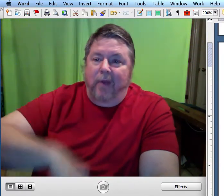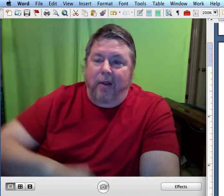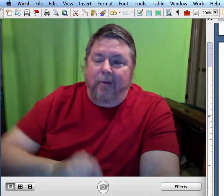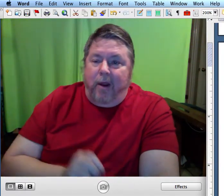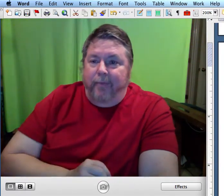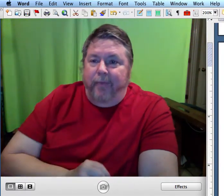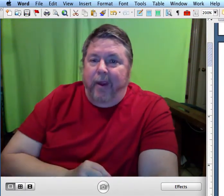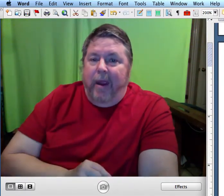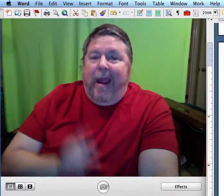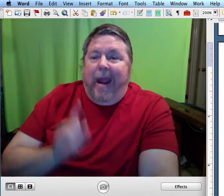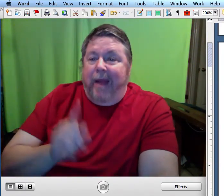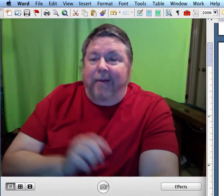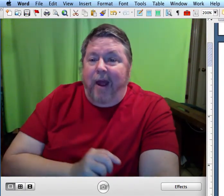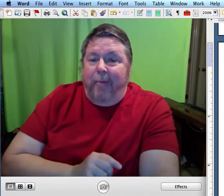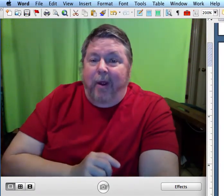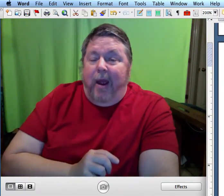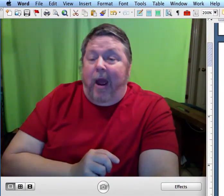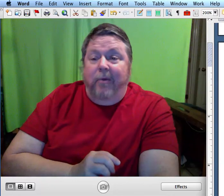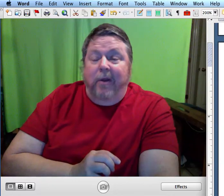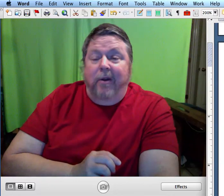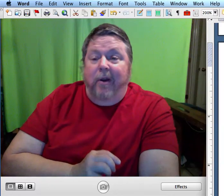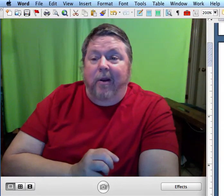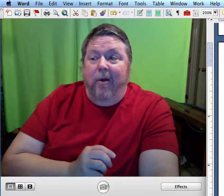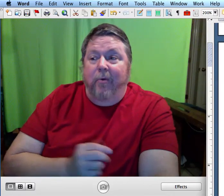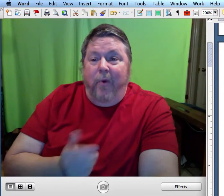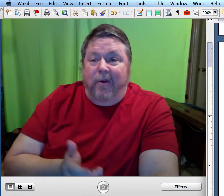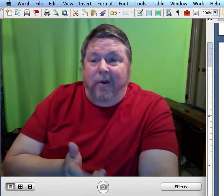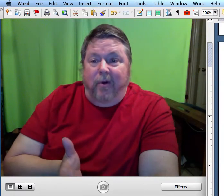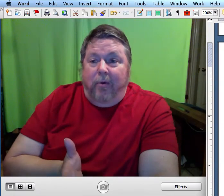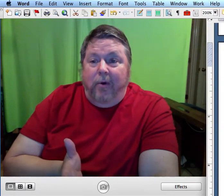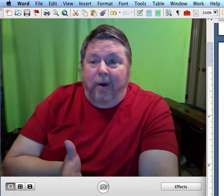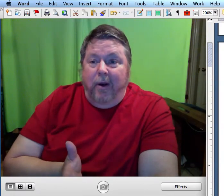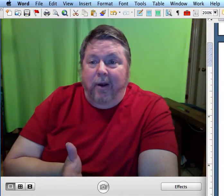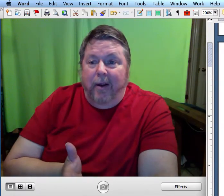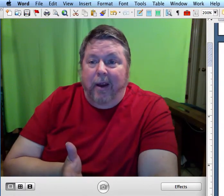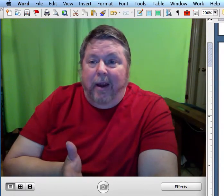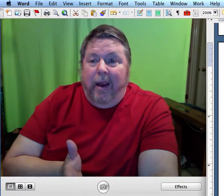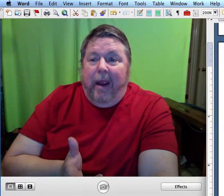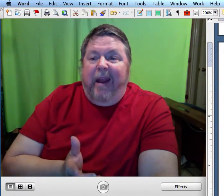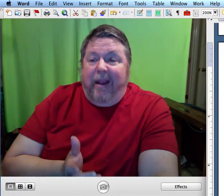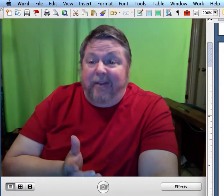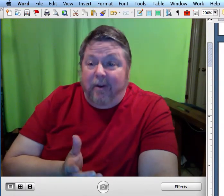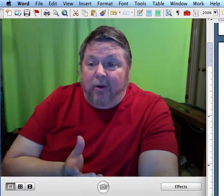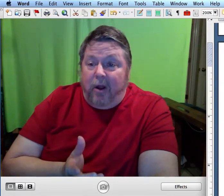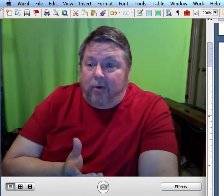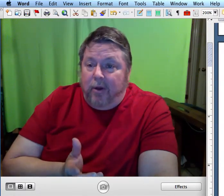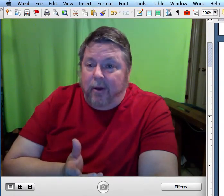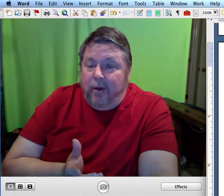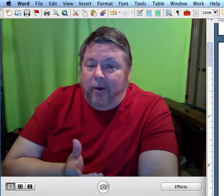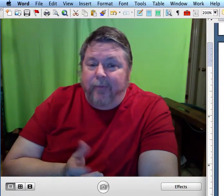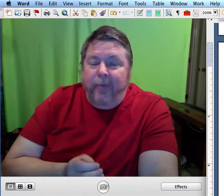is a threat. At the time, I didn't know what to do, and I still